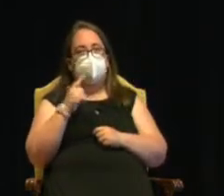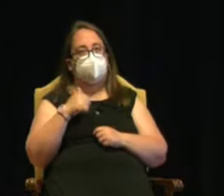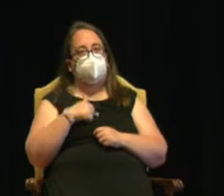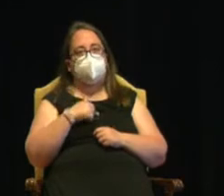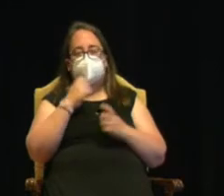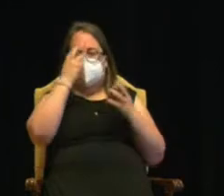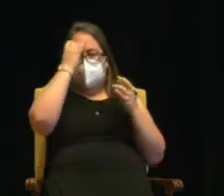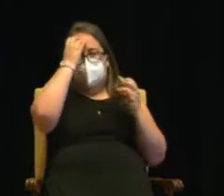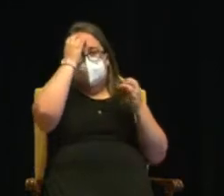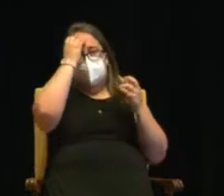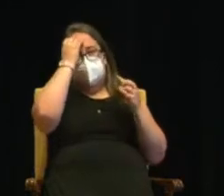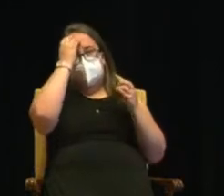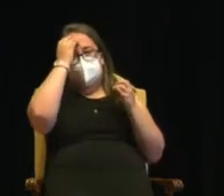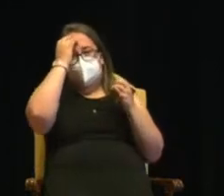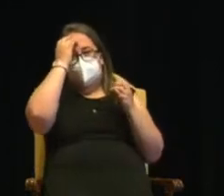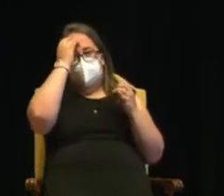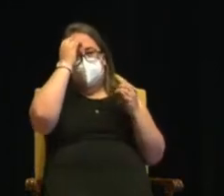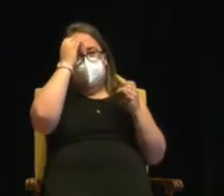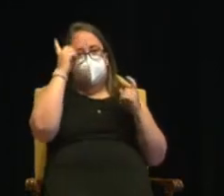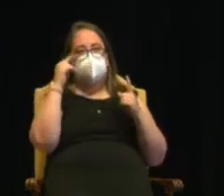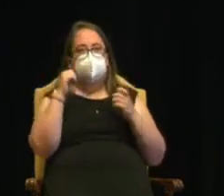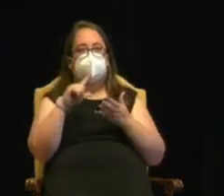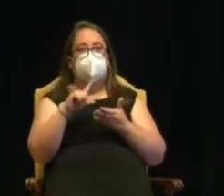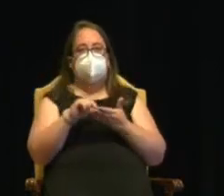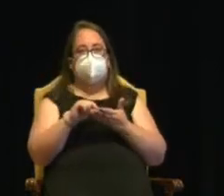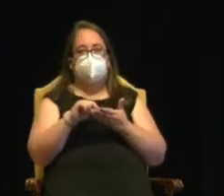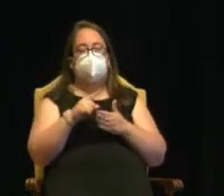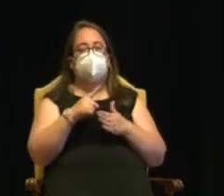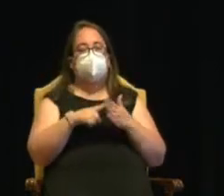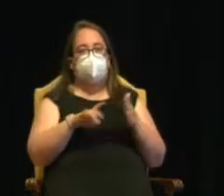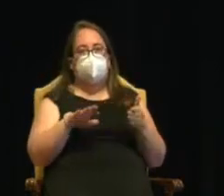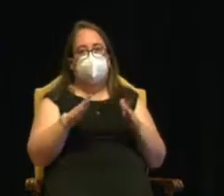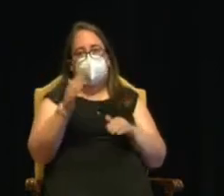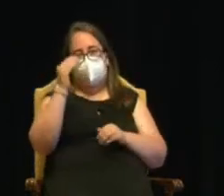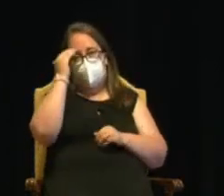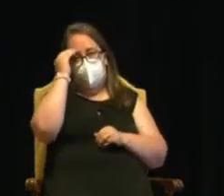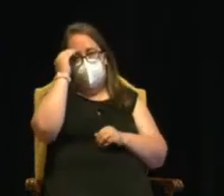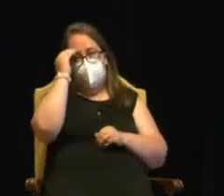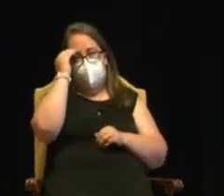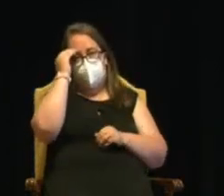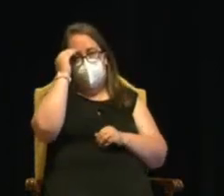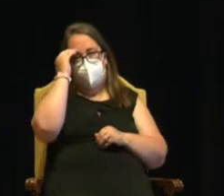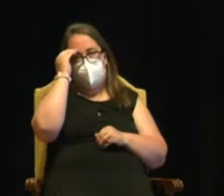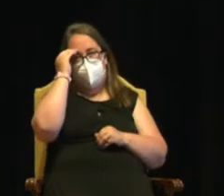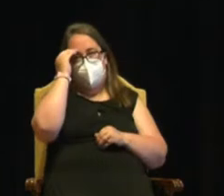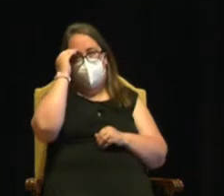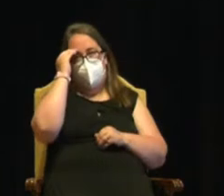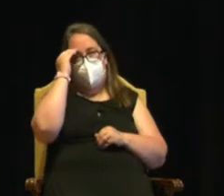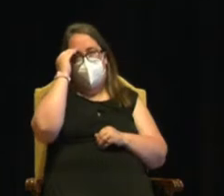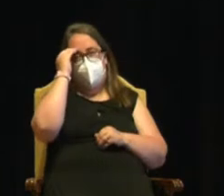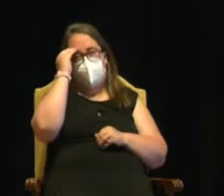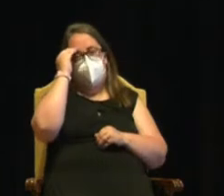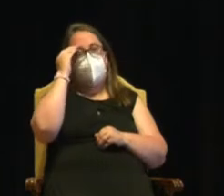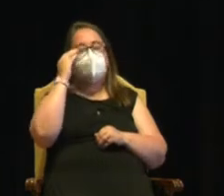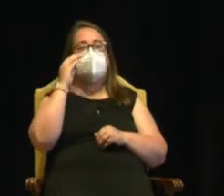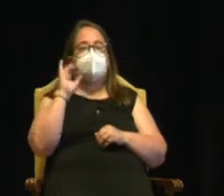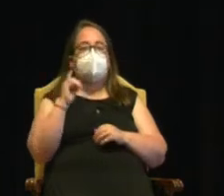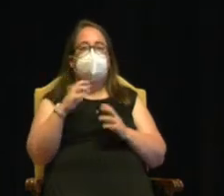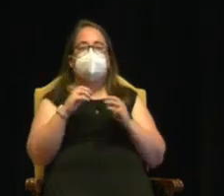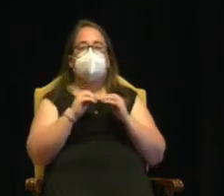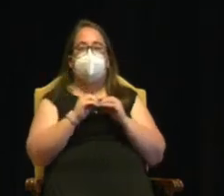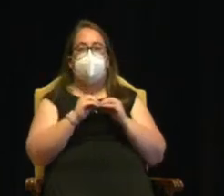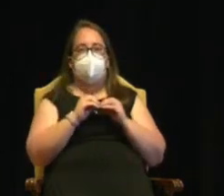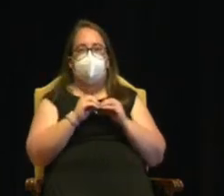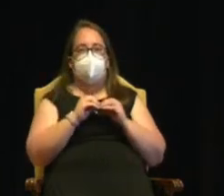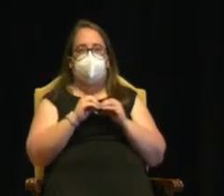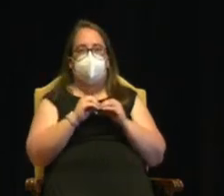wrestling with since I published What the Dead Know, which was much more